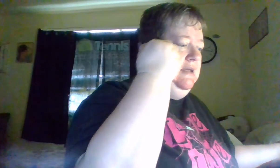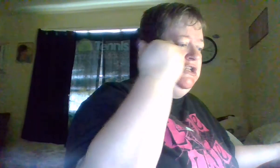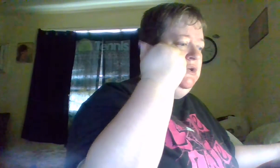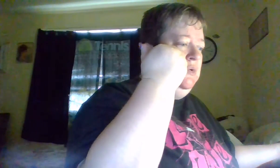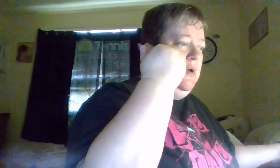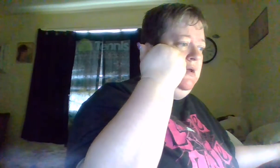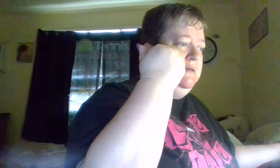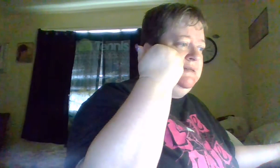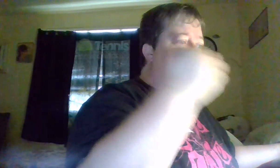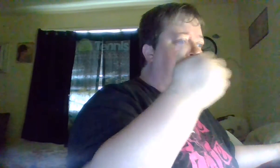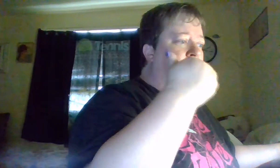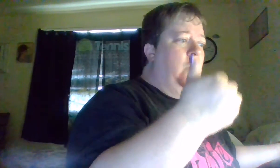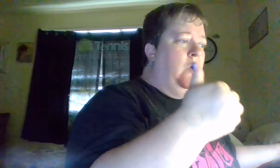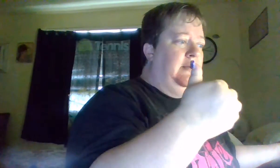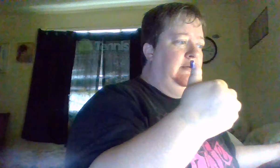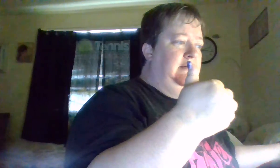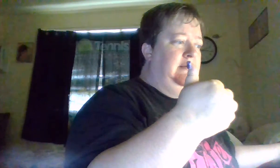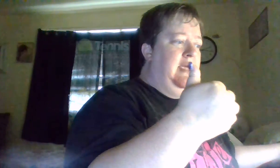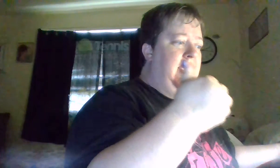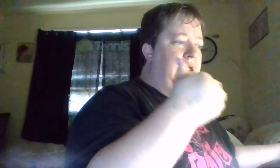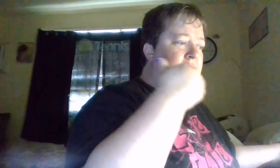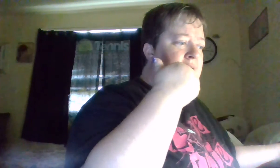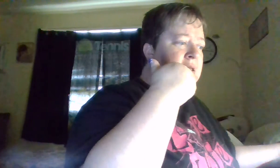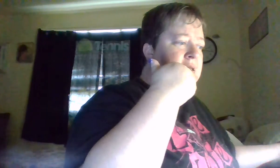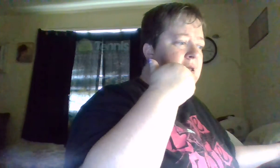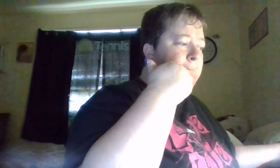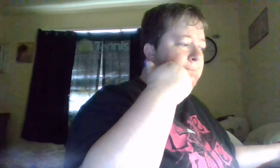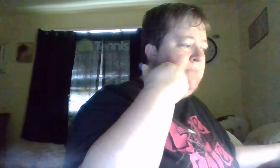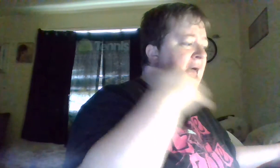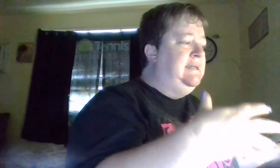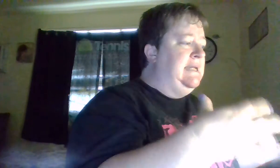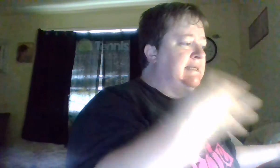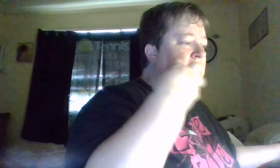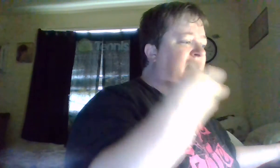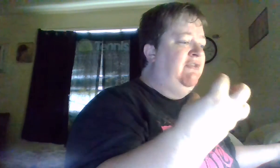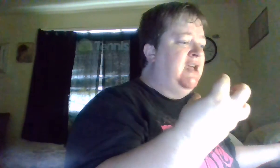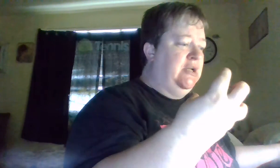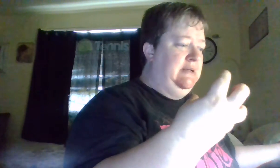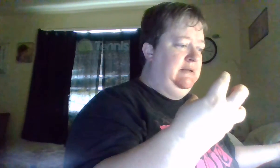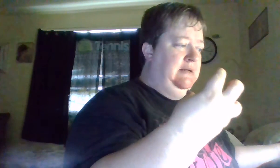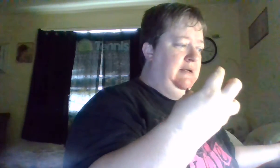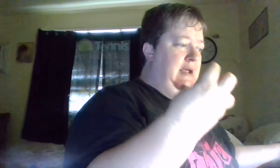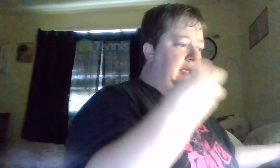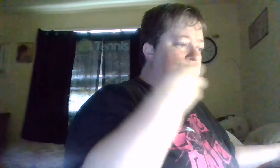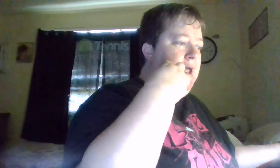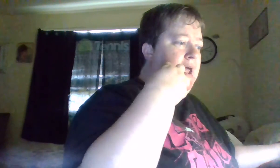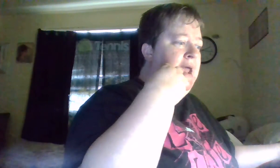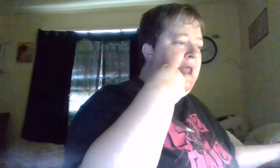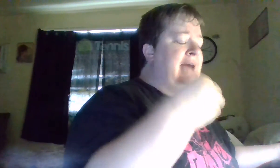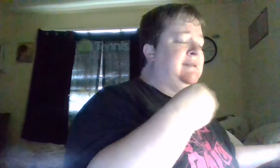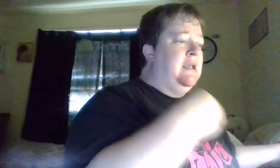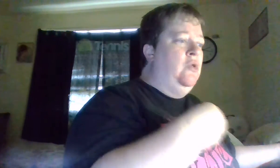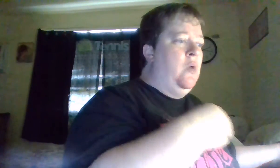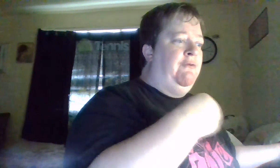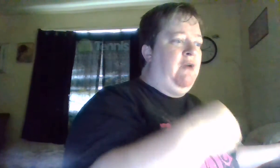to seek the Lord in penitence and confession and asking the Lord for